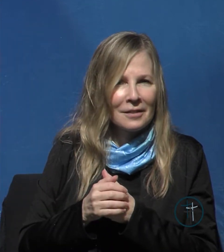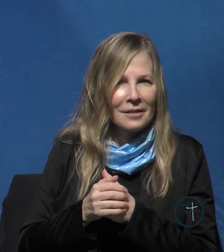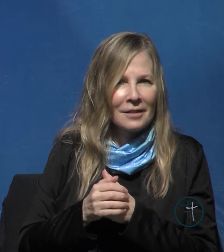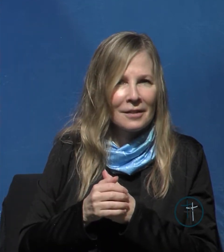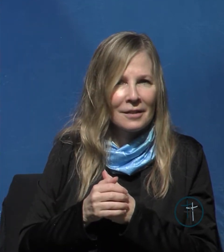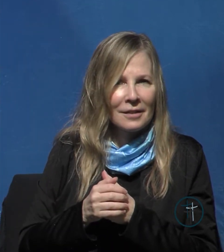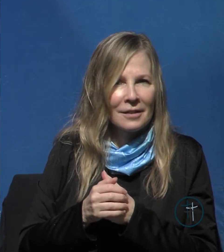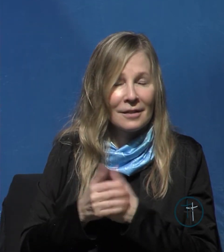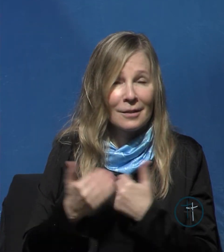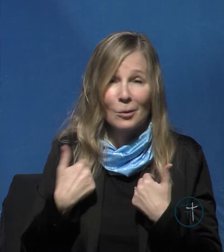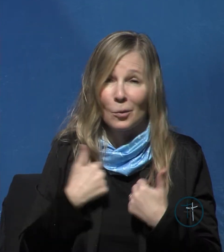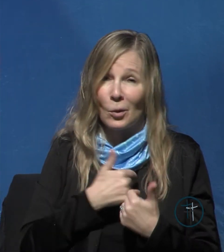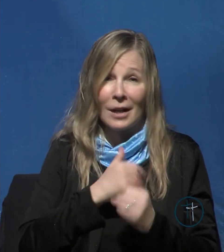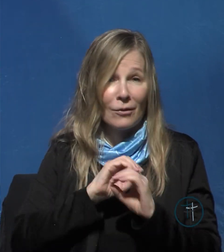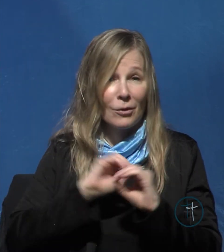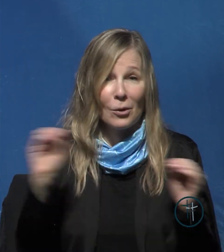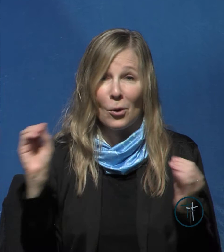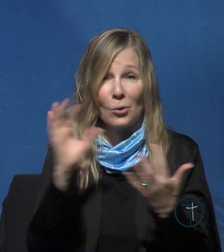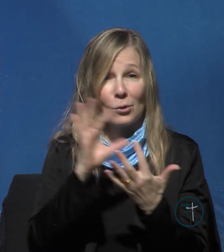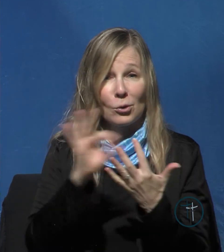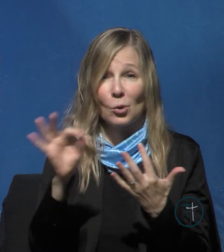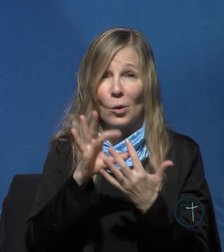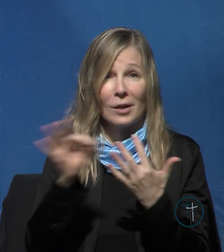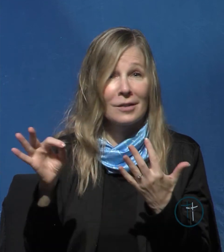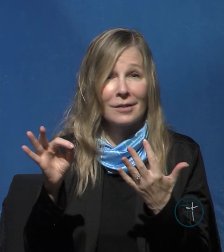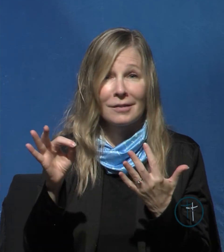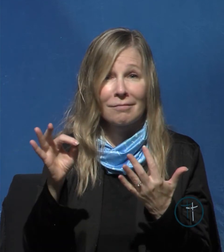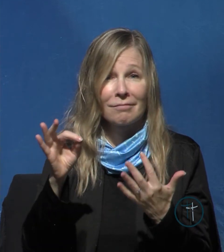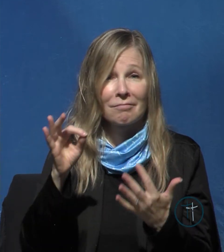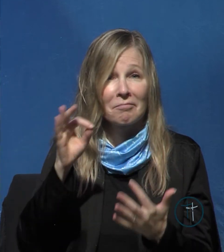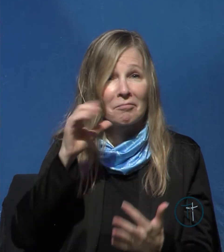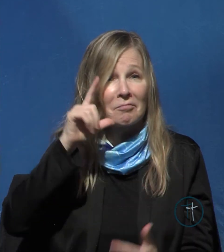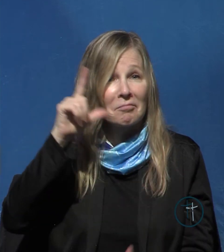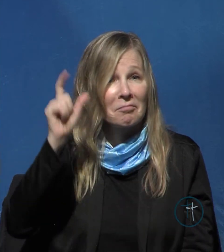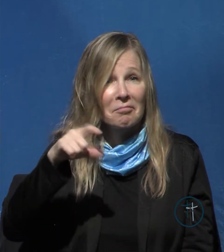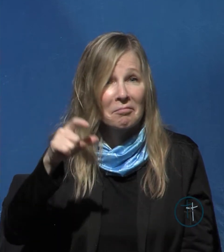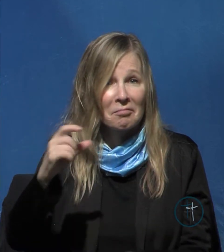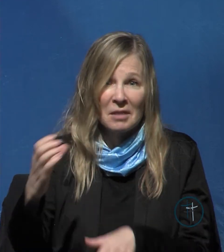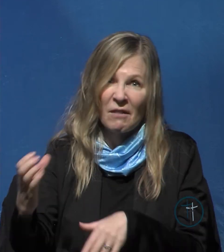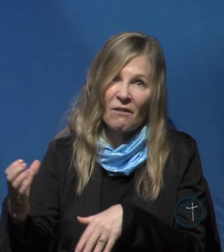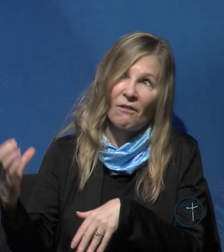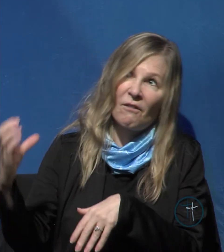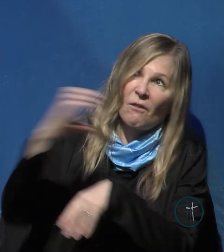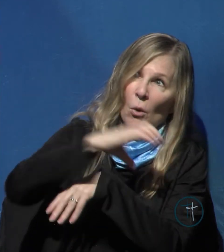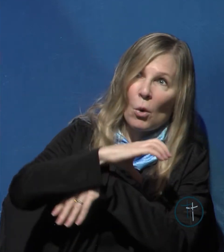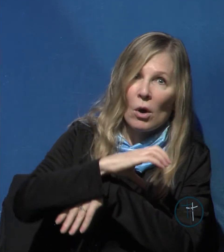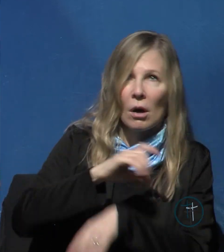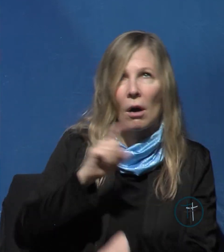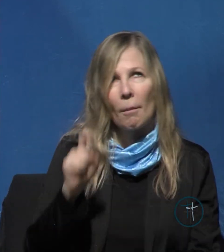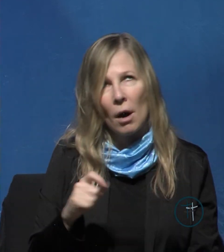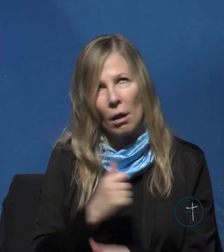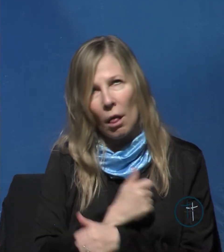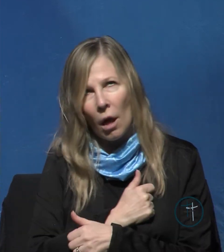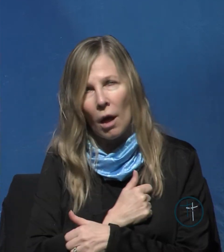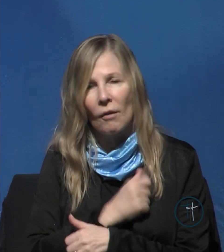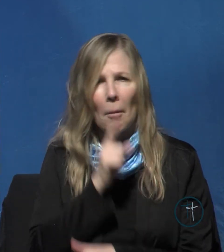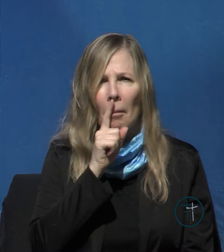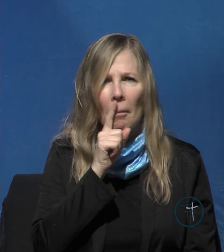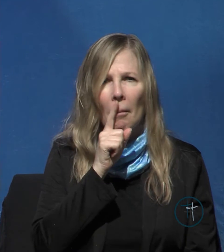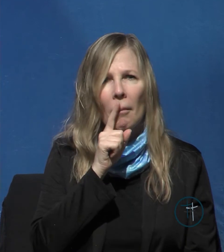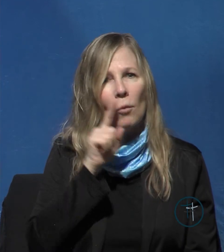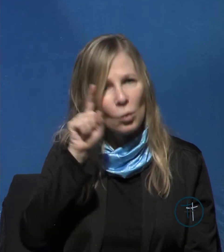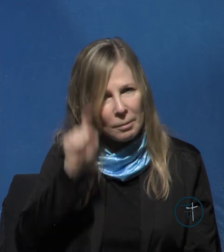So we don't have a choice, and it shouldn't have to be forced upon us. We must